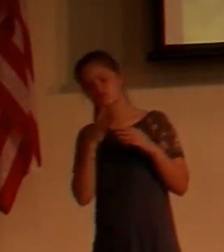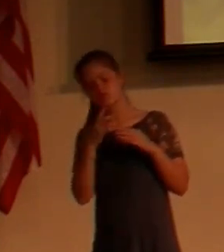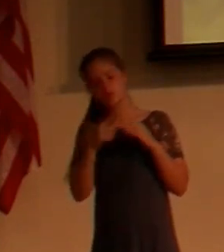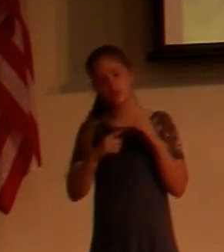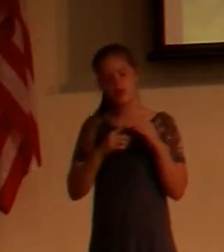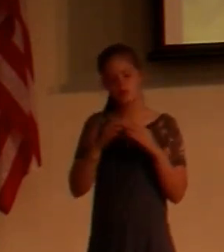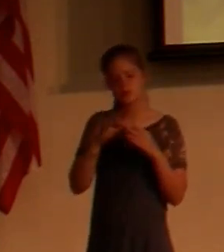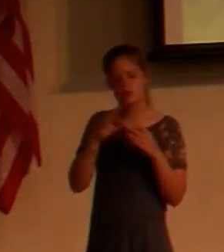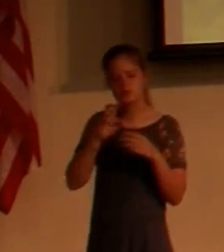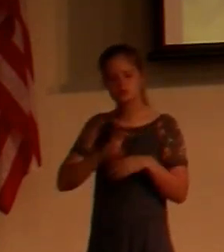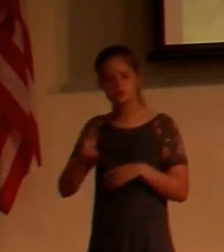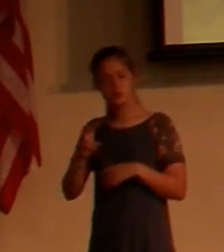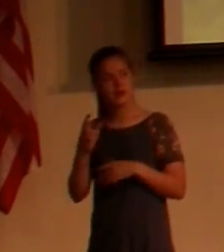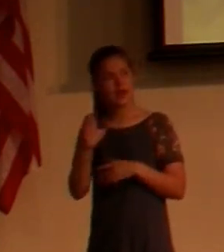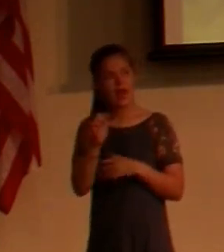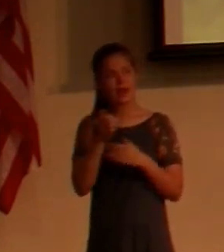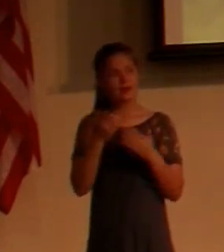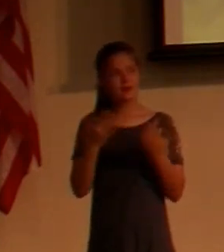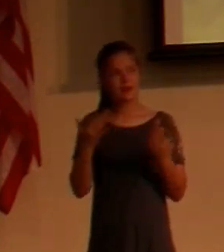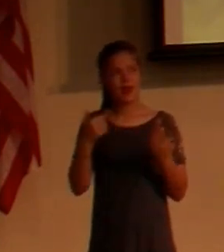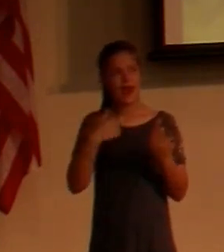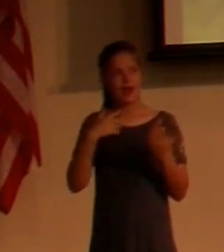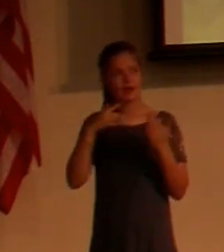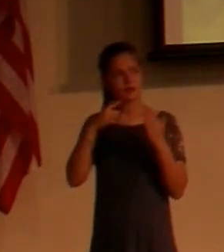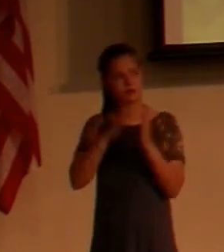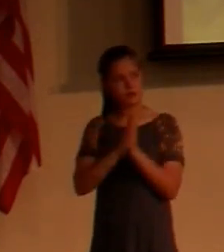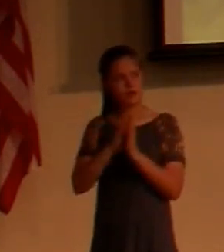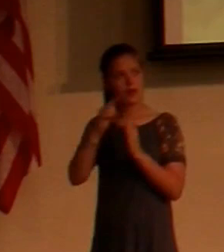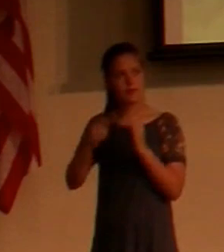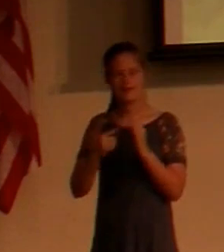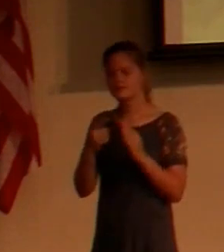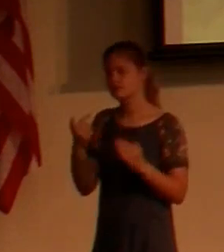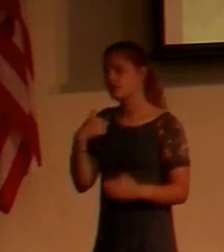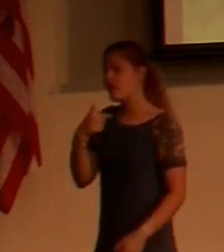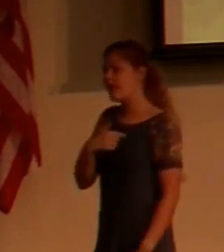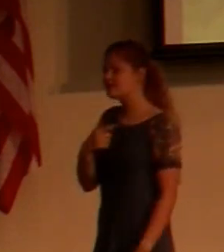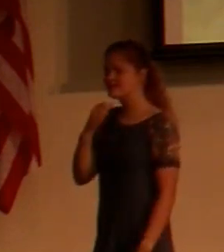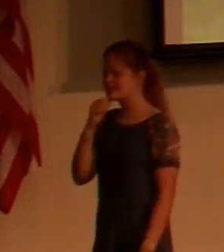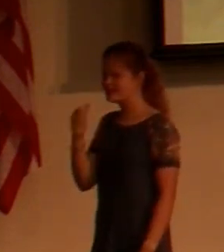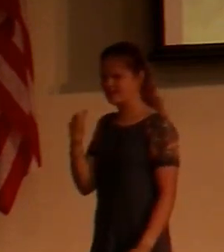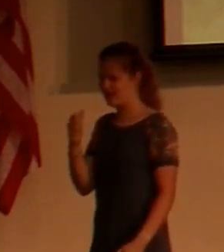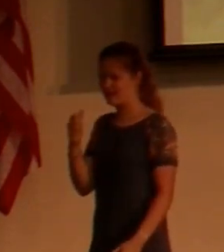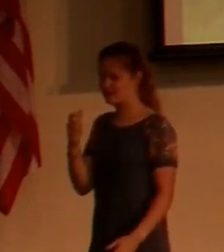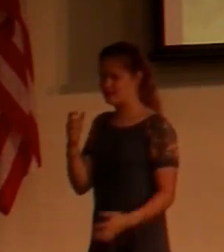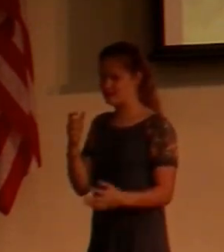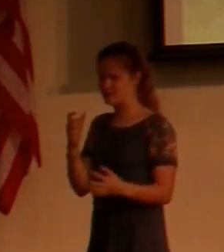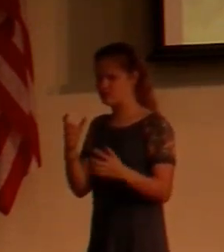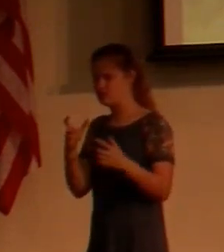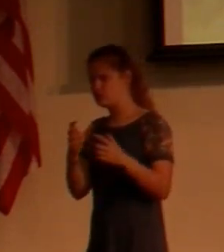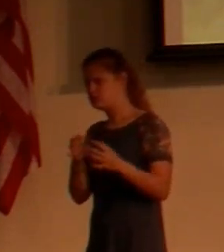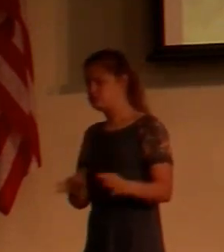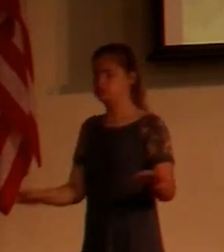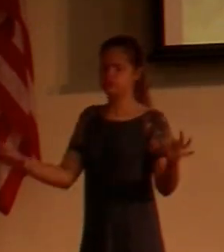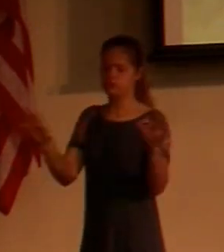there anything I can pray for you about?" Now, to us, that may not sound like a big deal. That was a huge step for this young man, to finally